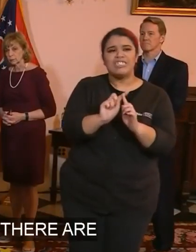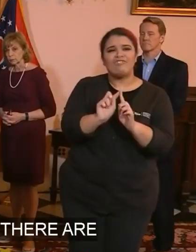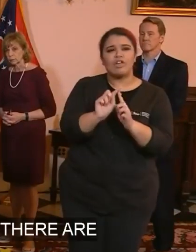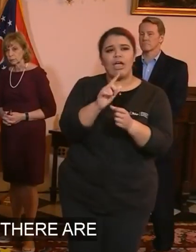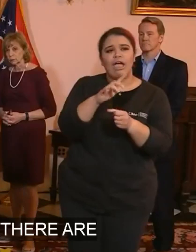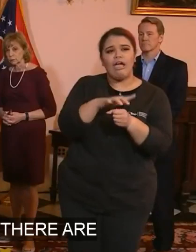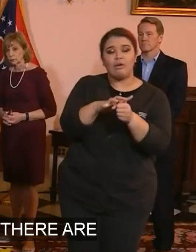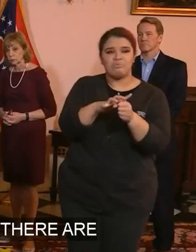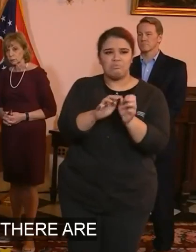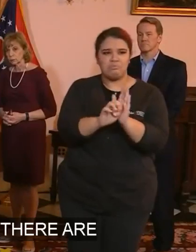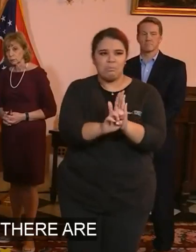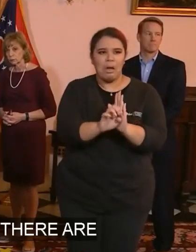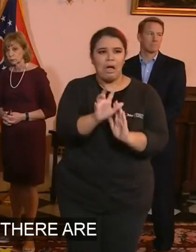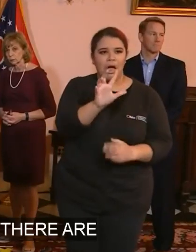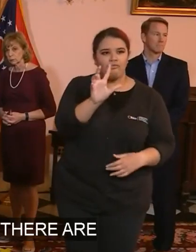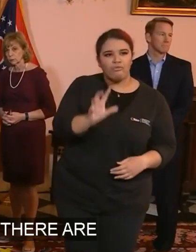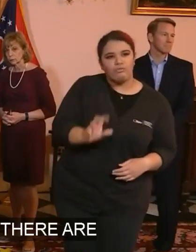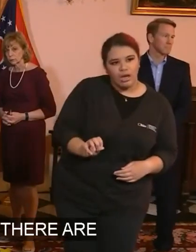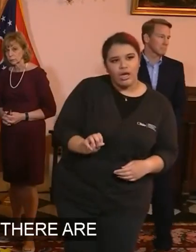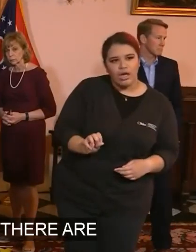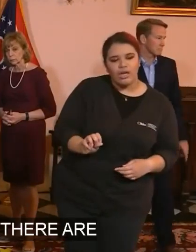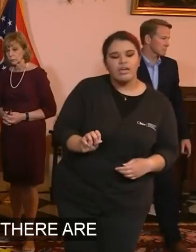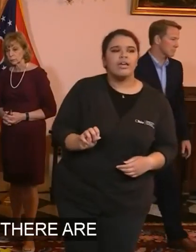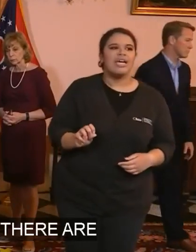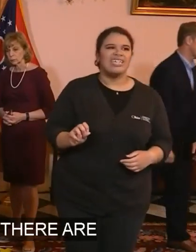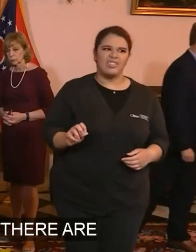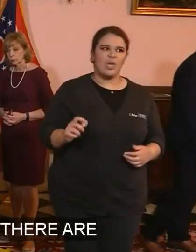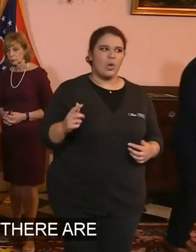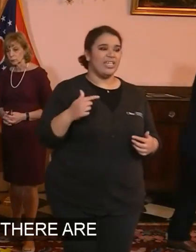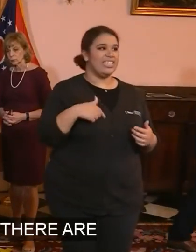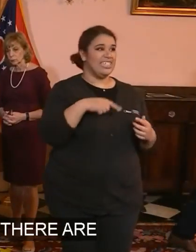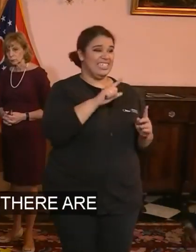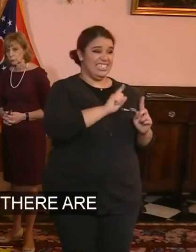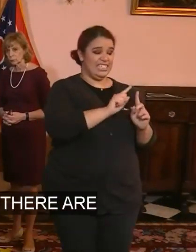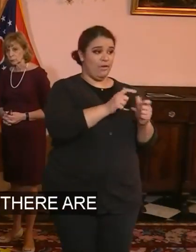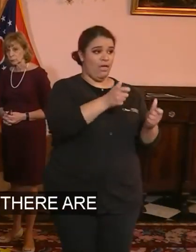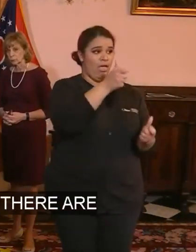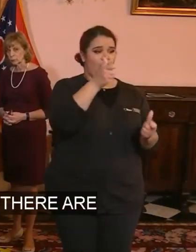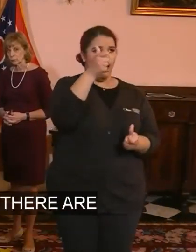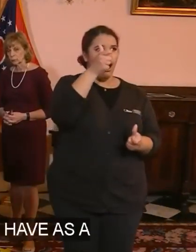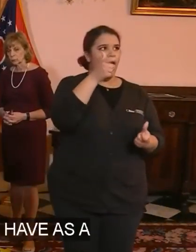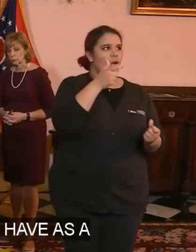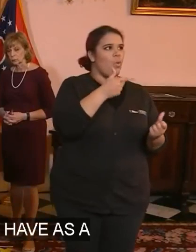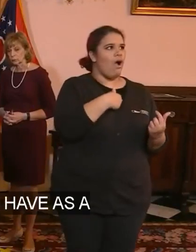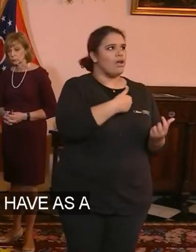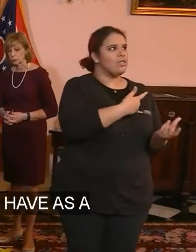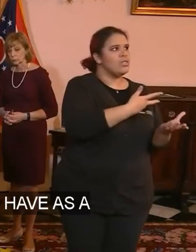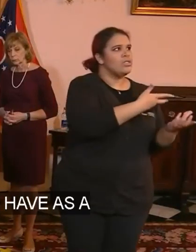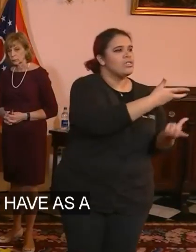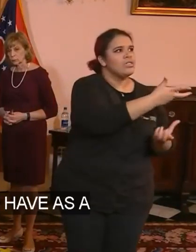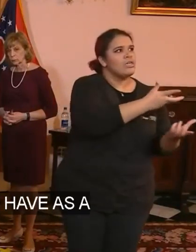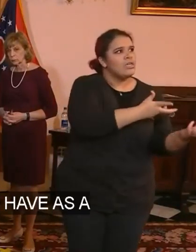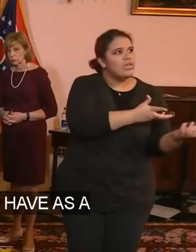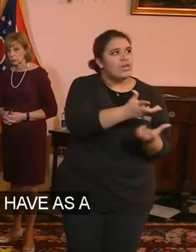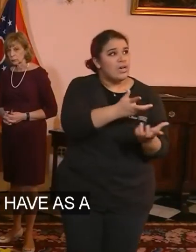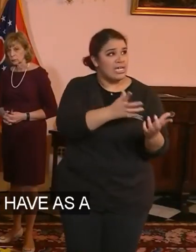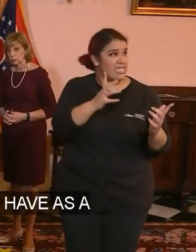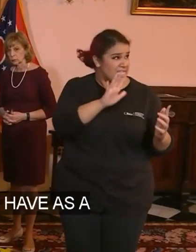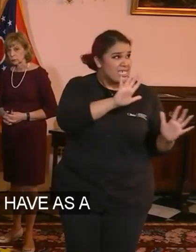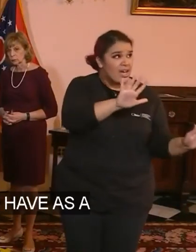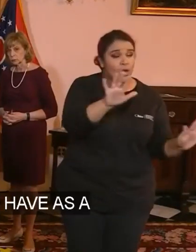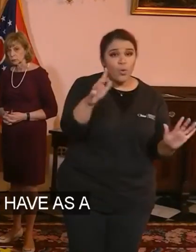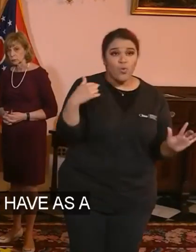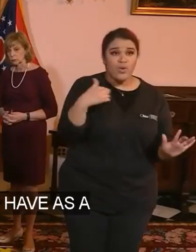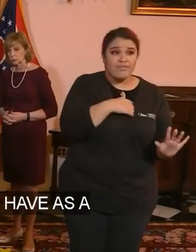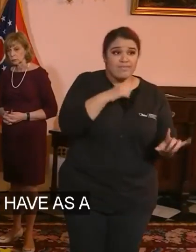with people about modeling and actually the time at which we remove these measures, and how you do that is very, very important. And